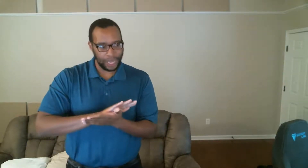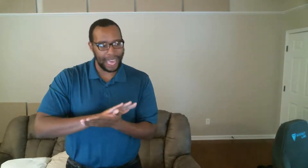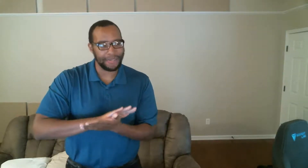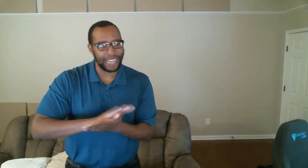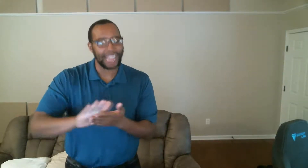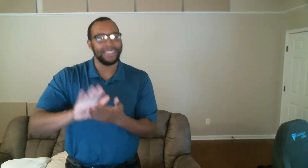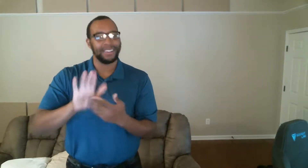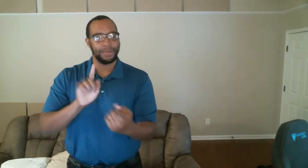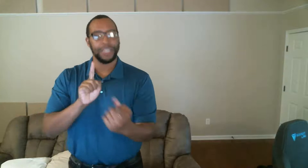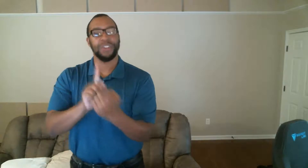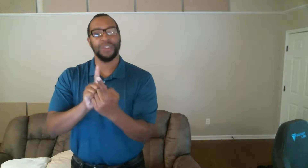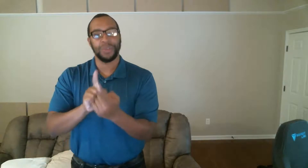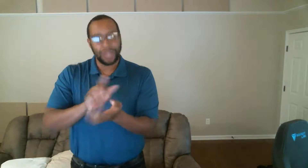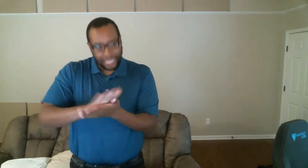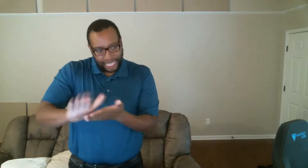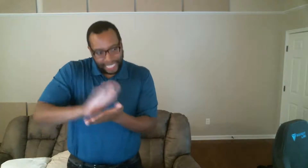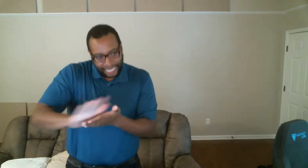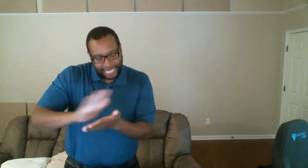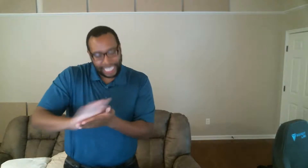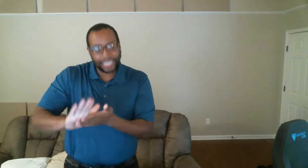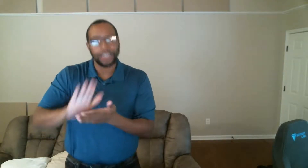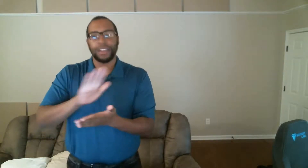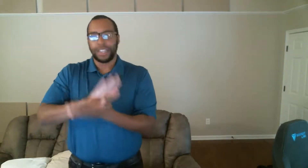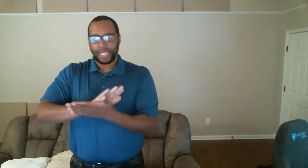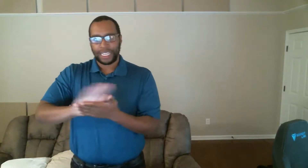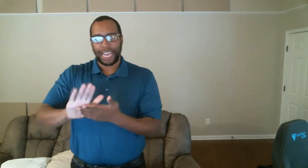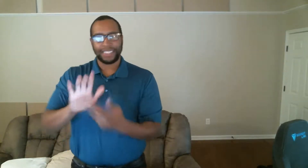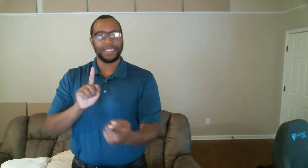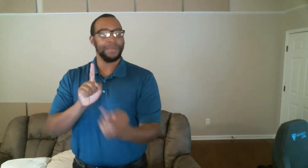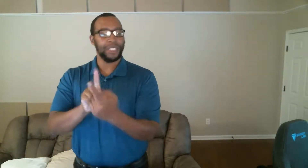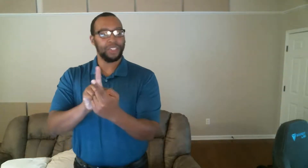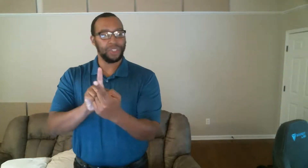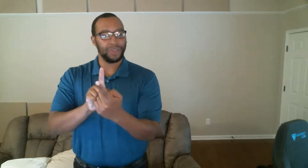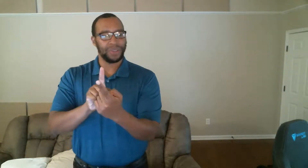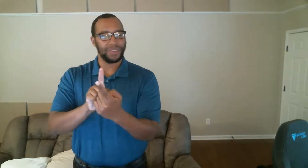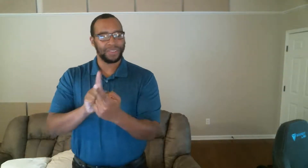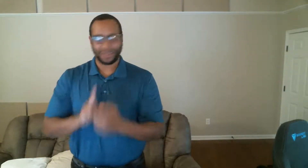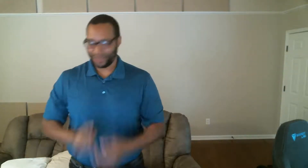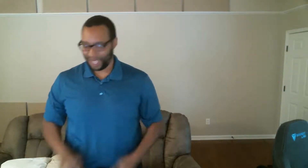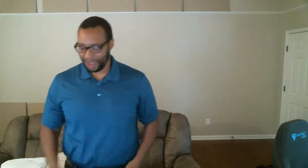have nice to meet you. Clean, nice to meet you. Okay.